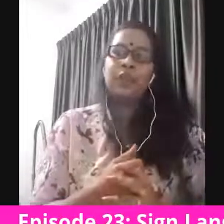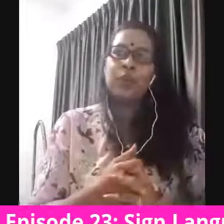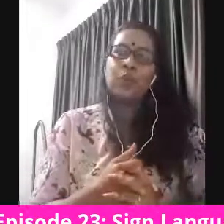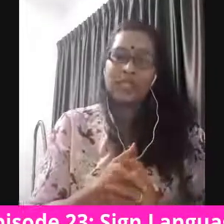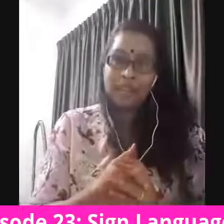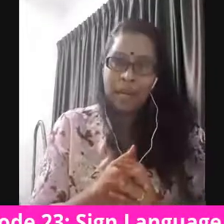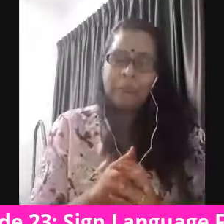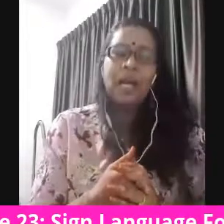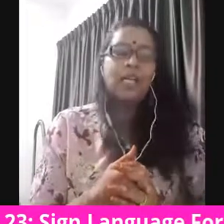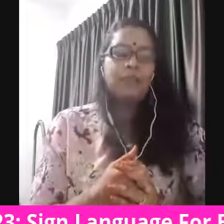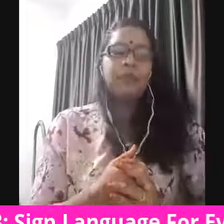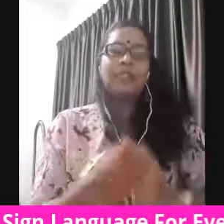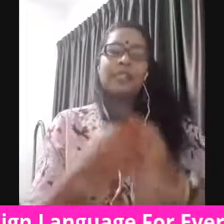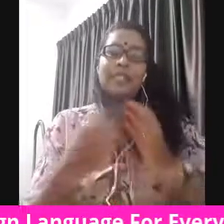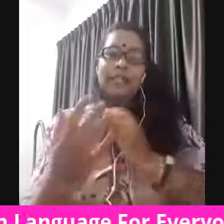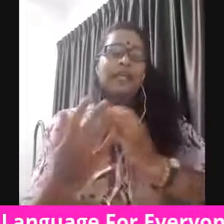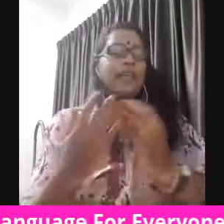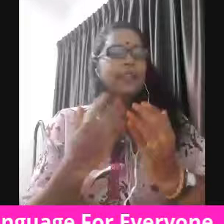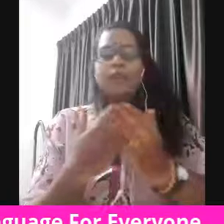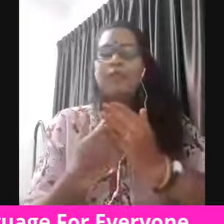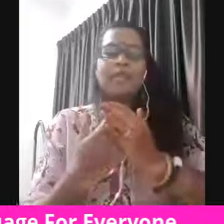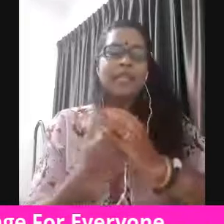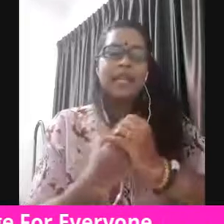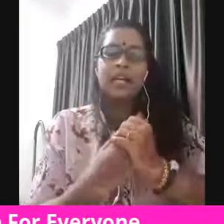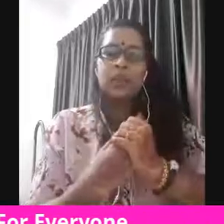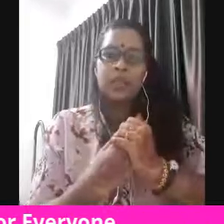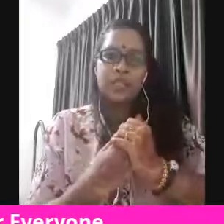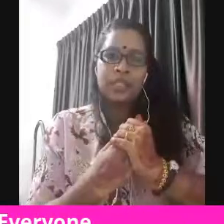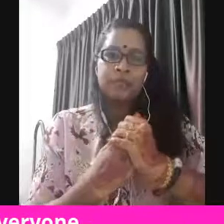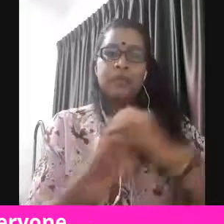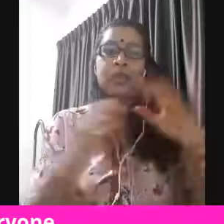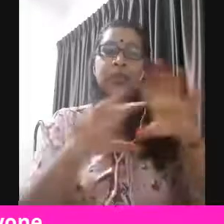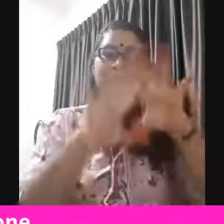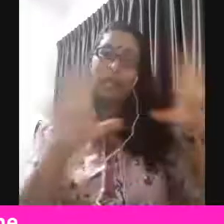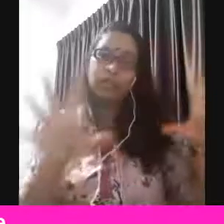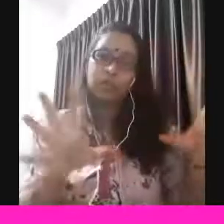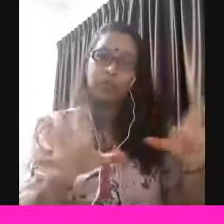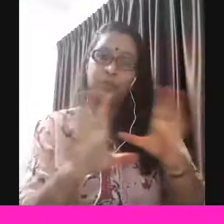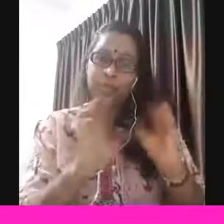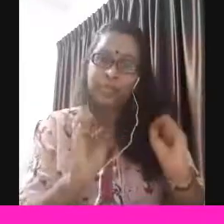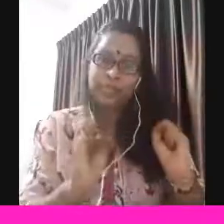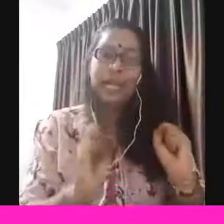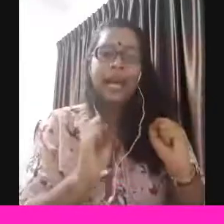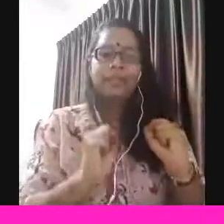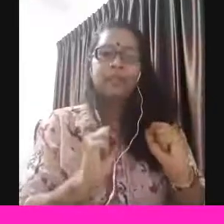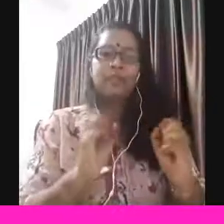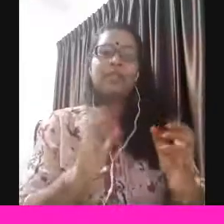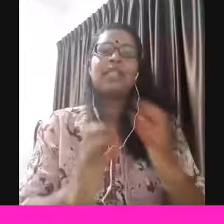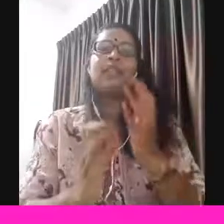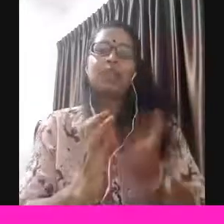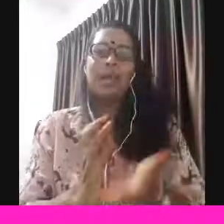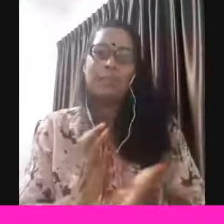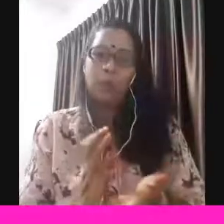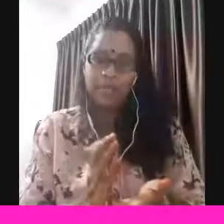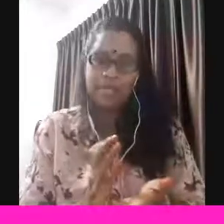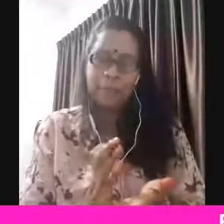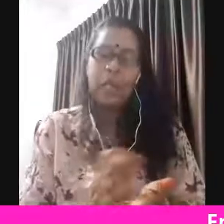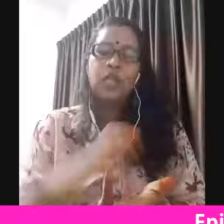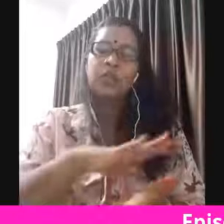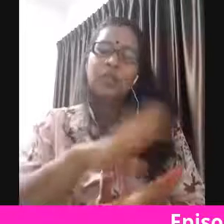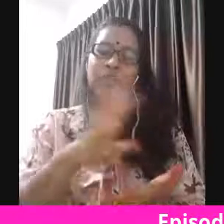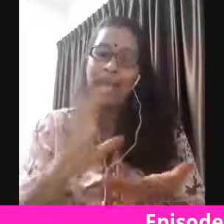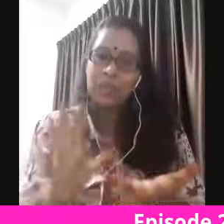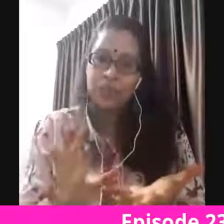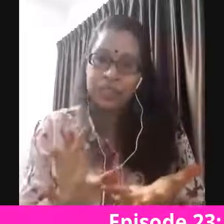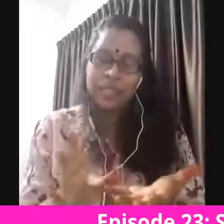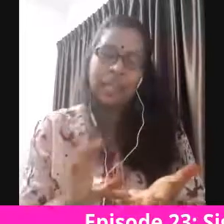So we use WhatsApp. Internet? We will send, yeah, we will send our questions. We will do in Microsoft Word, and then we will Mm-hmm. send to them by WhatsApp. Mhm,